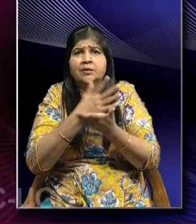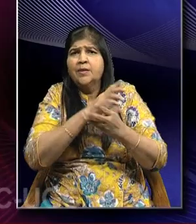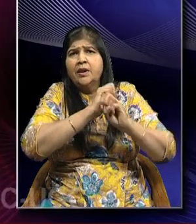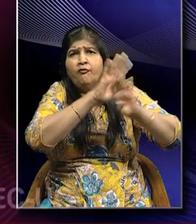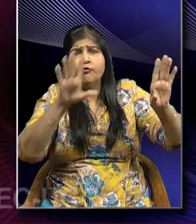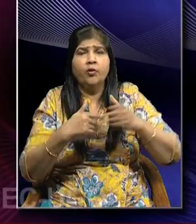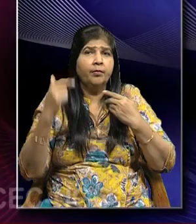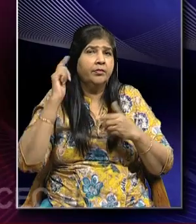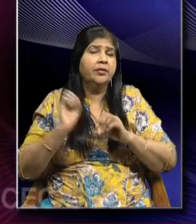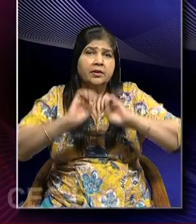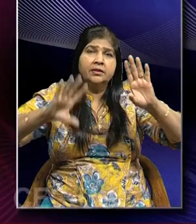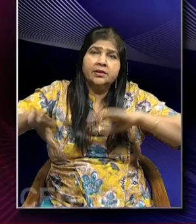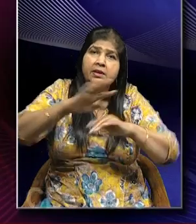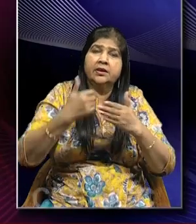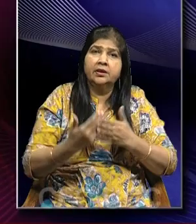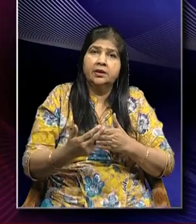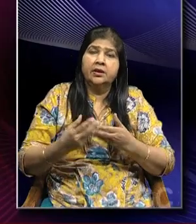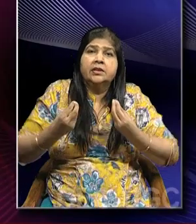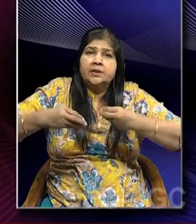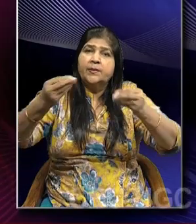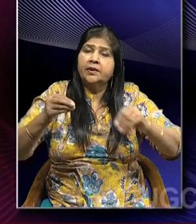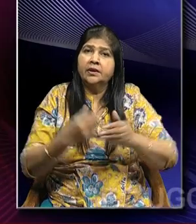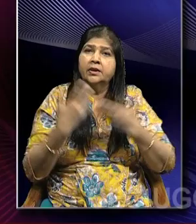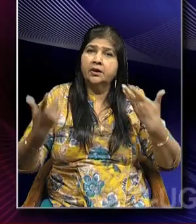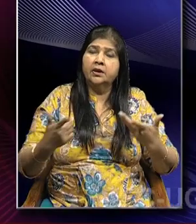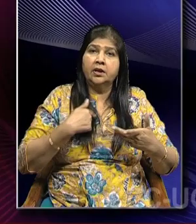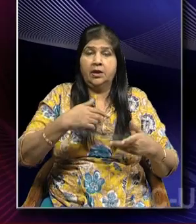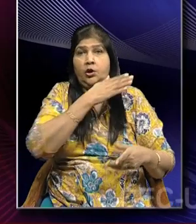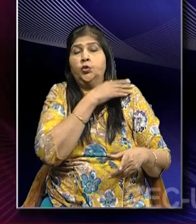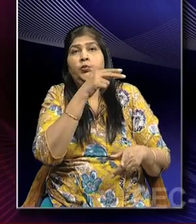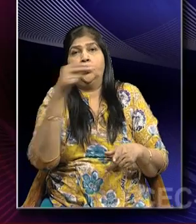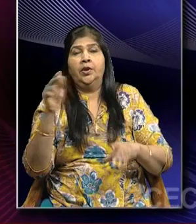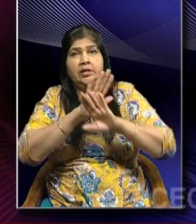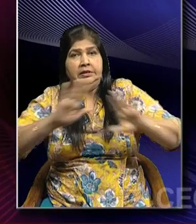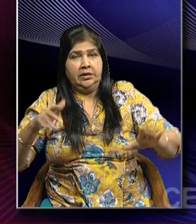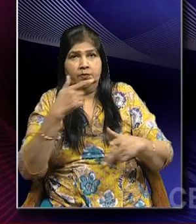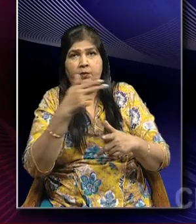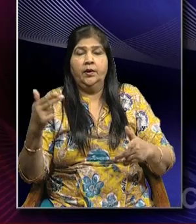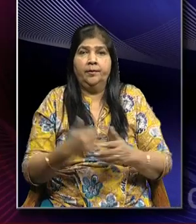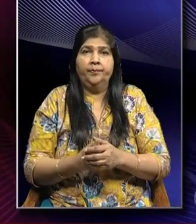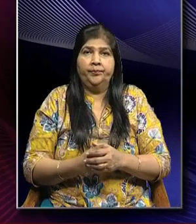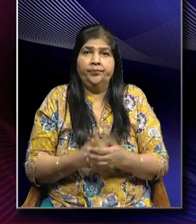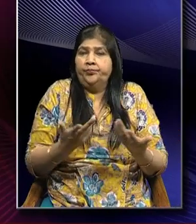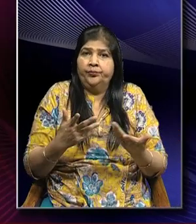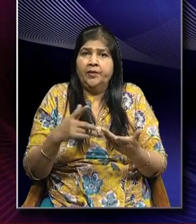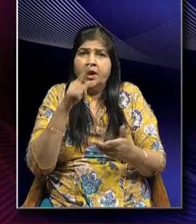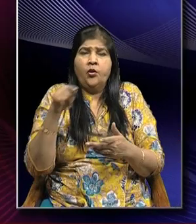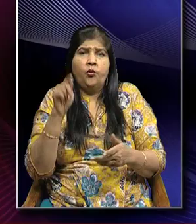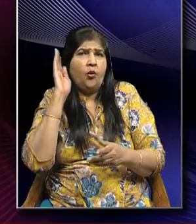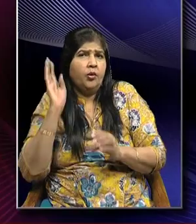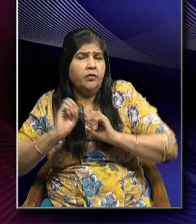whatever communication you are spreading, you should do it in a responsible and transparent manner. There should not be